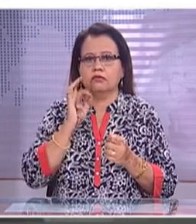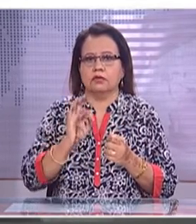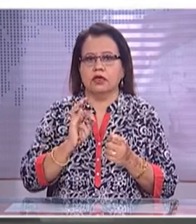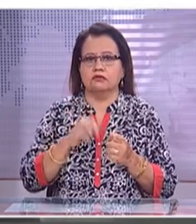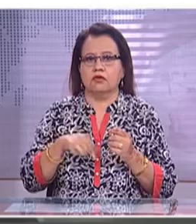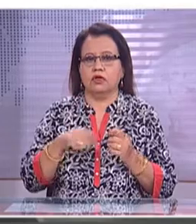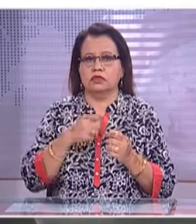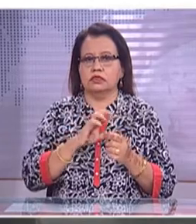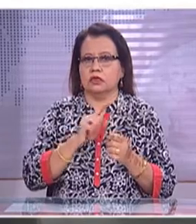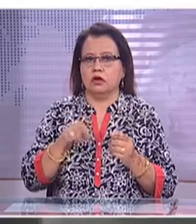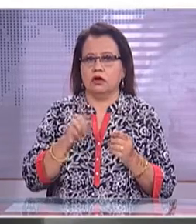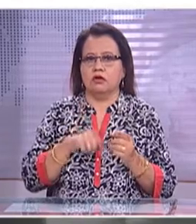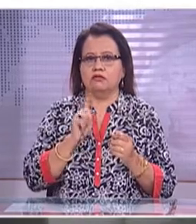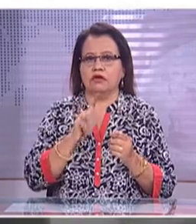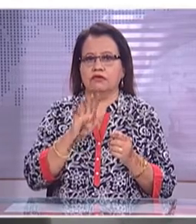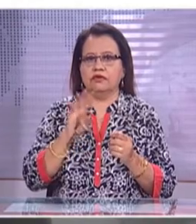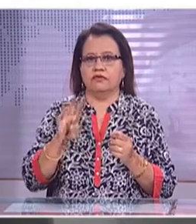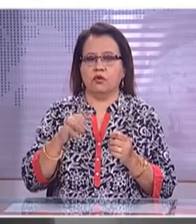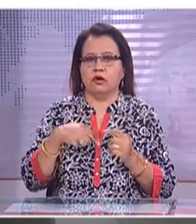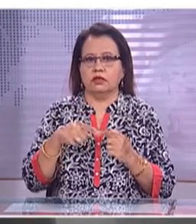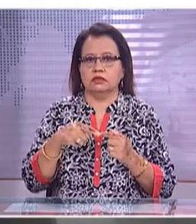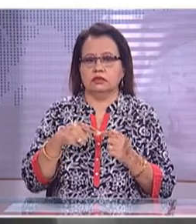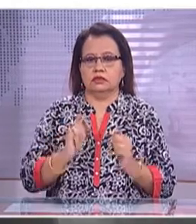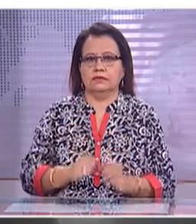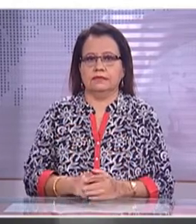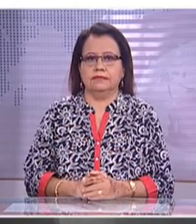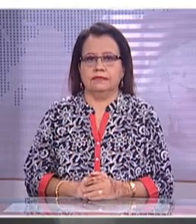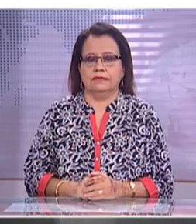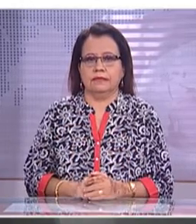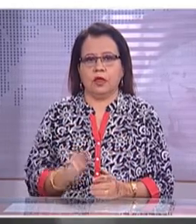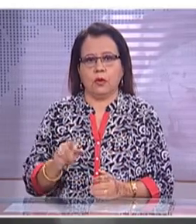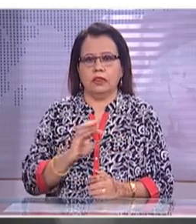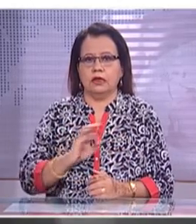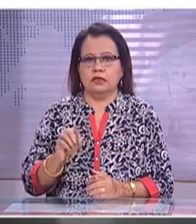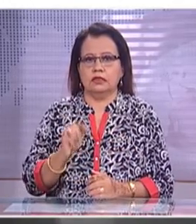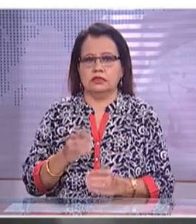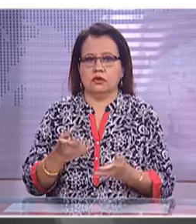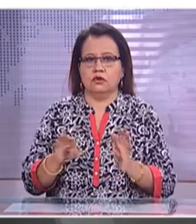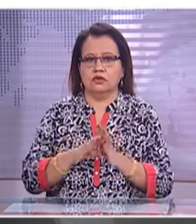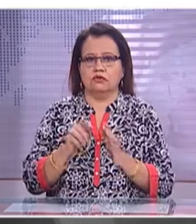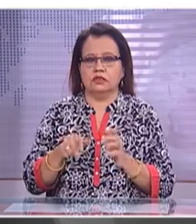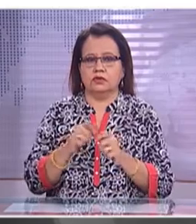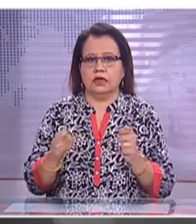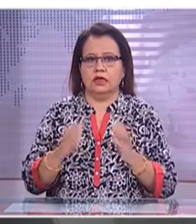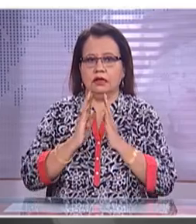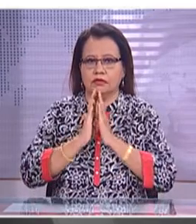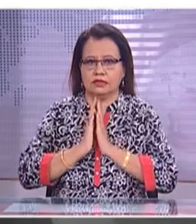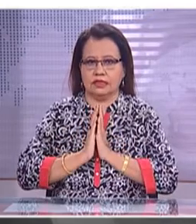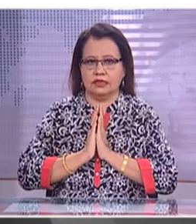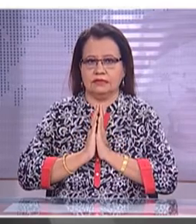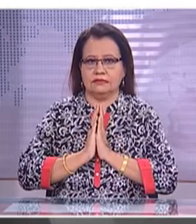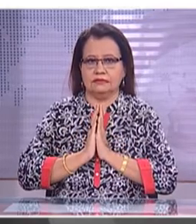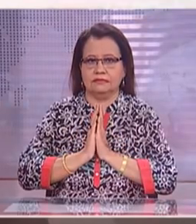match for his unbeaten 154 runs. And with that, we've come to the close of this bulletin. Namaskar.